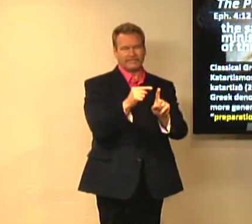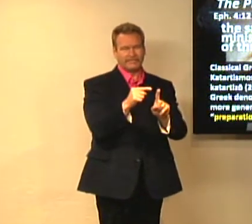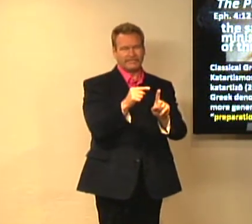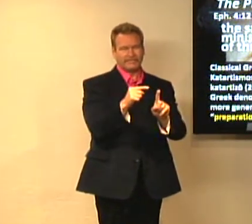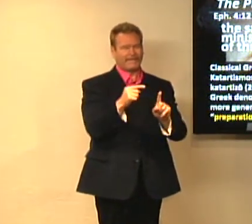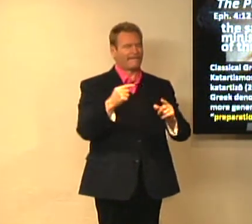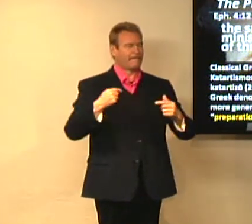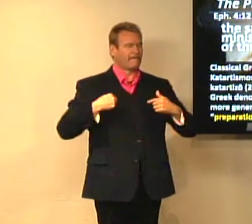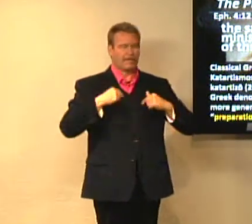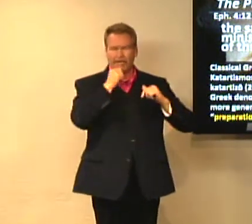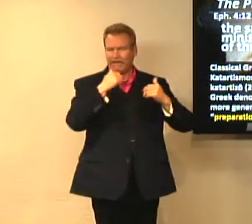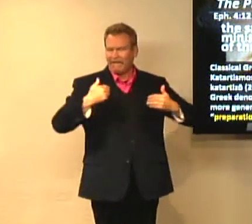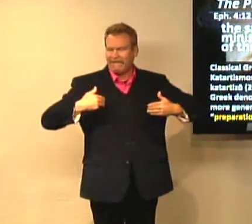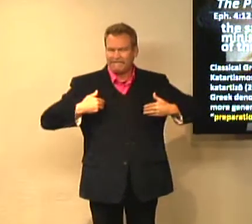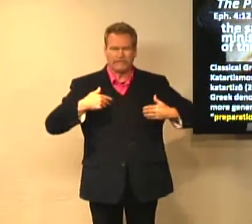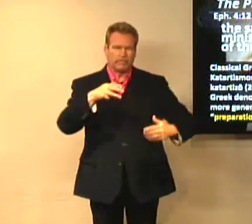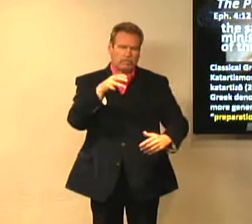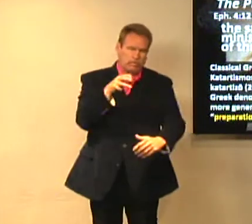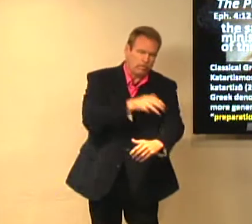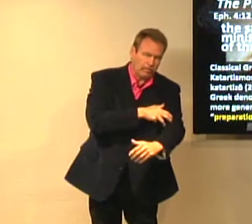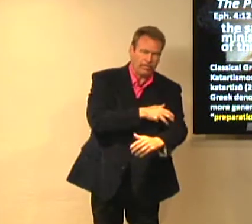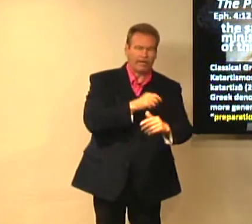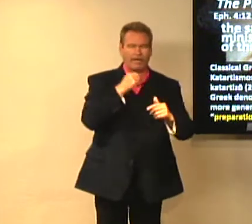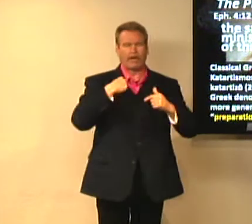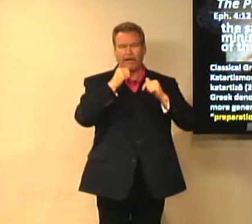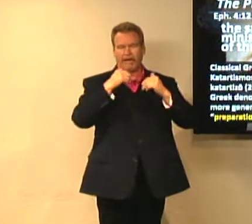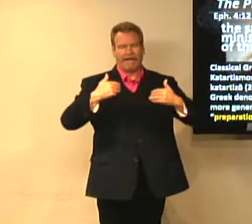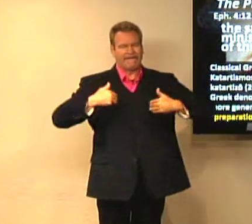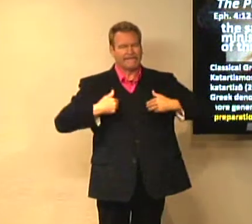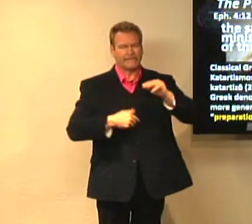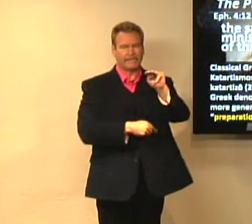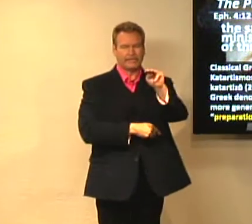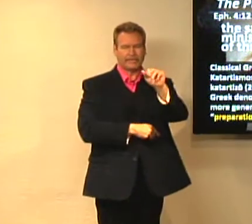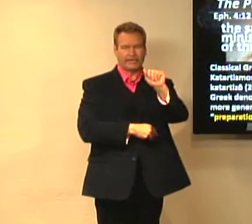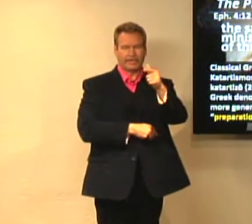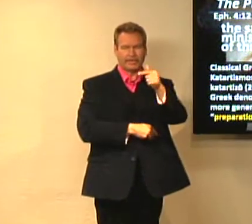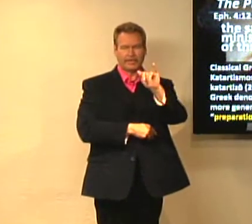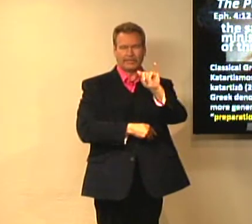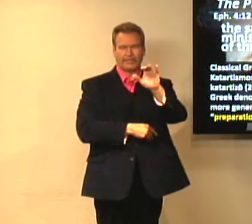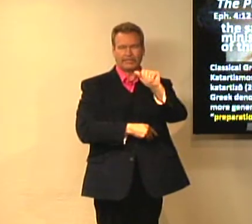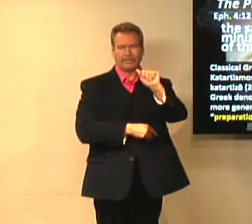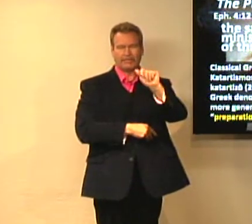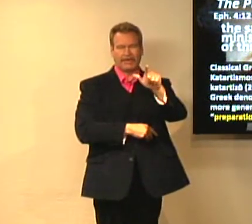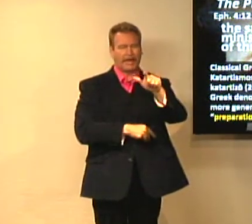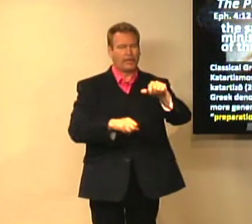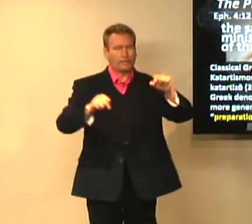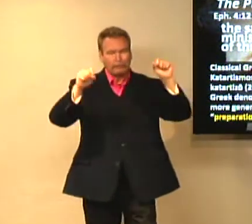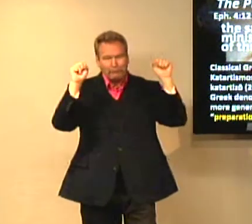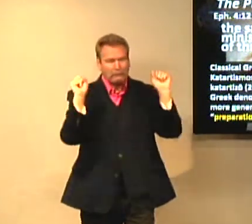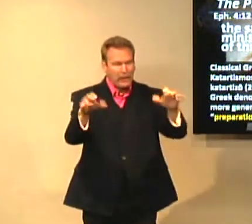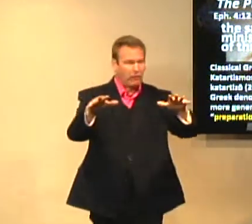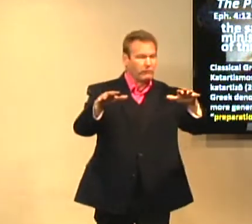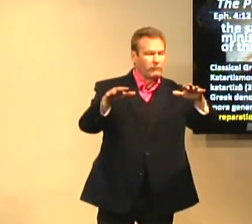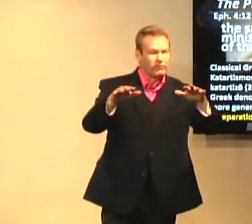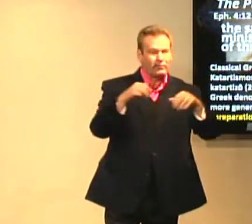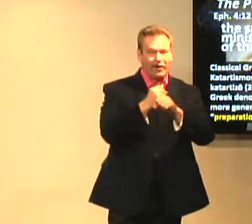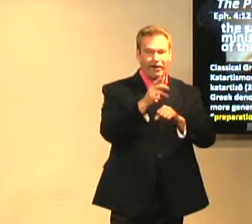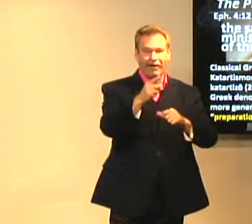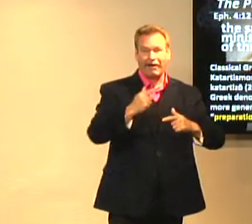And how we live healthy depends on the Holy Spirit. Ourselves alone, we do not have the power. We don't have the authority